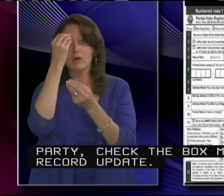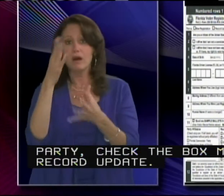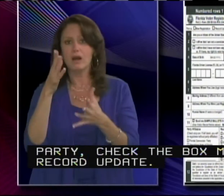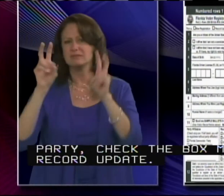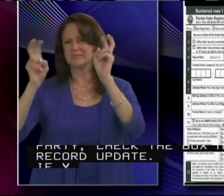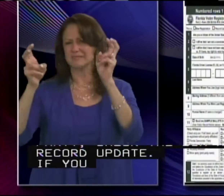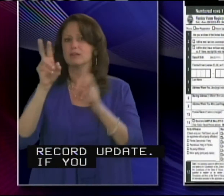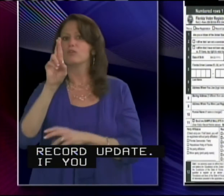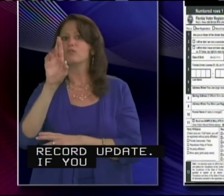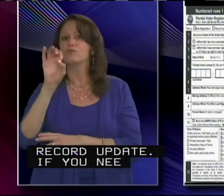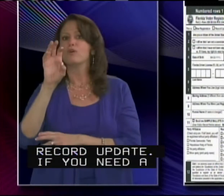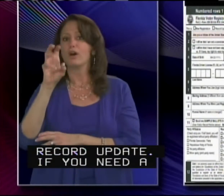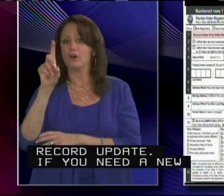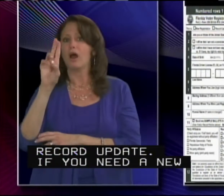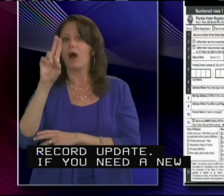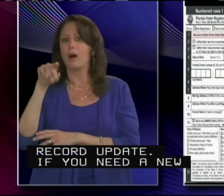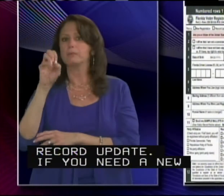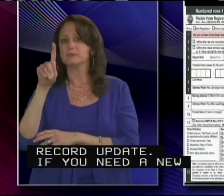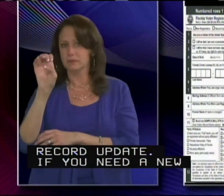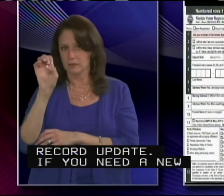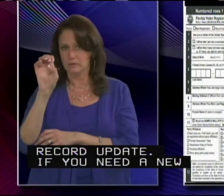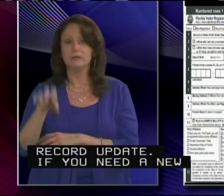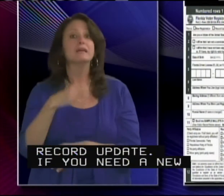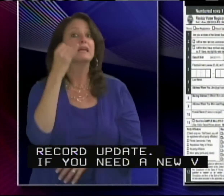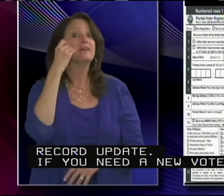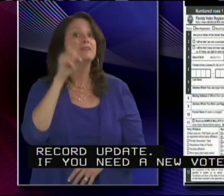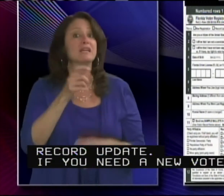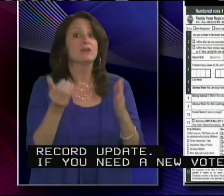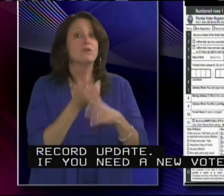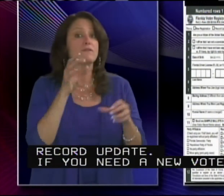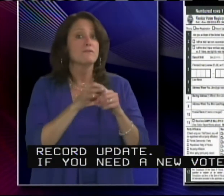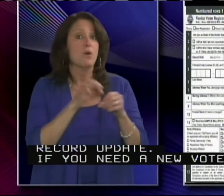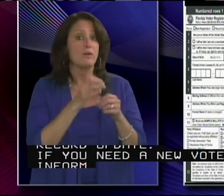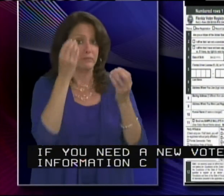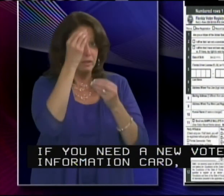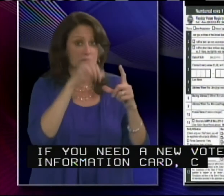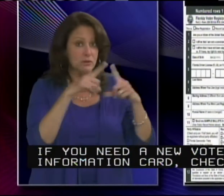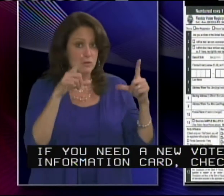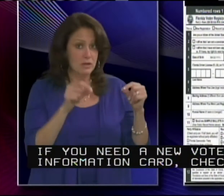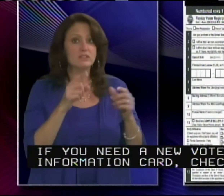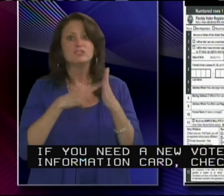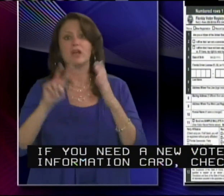voter information card, check the third box.